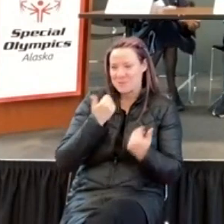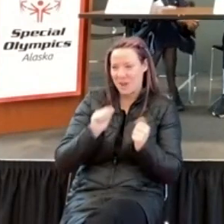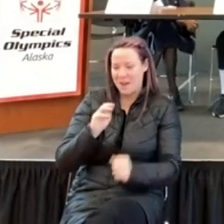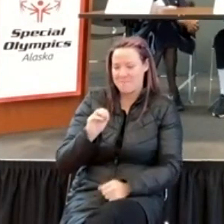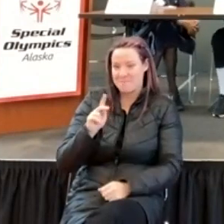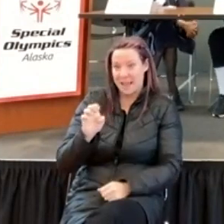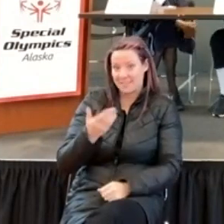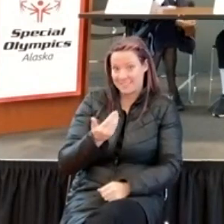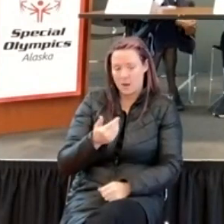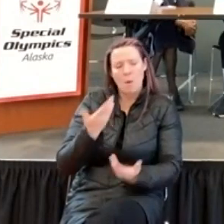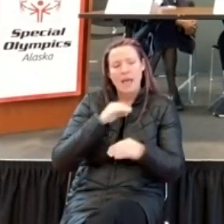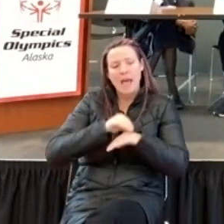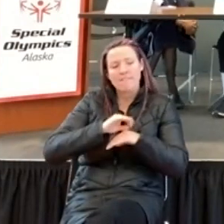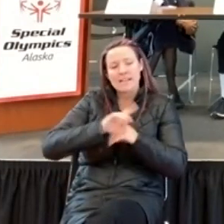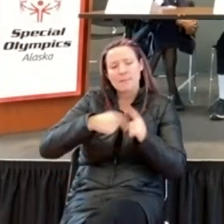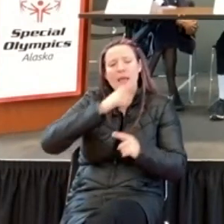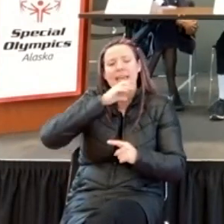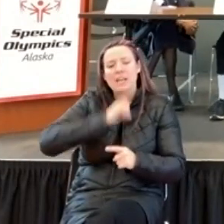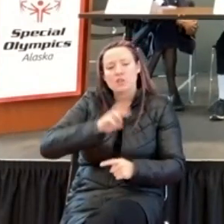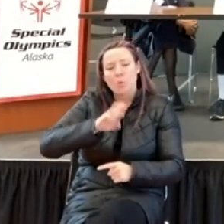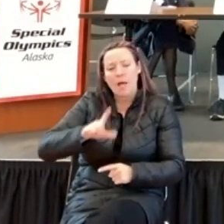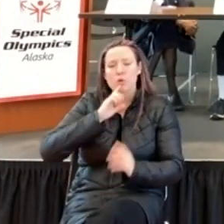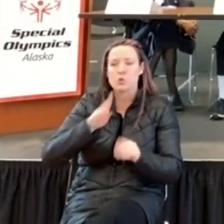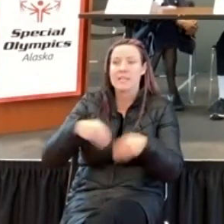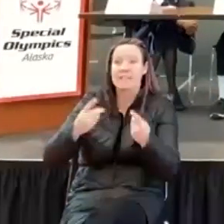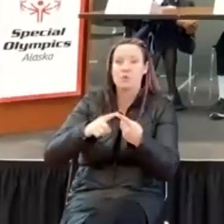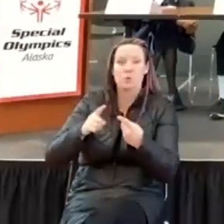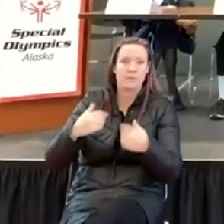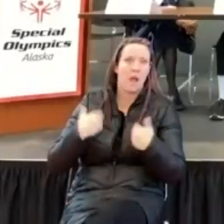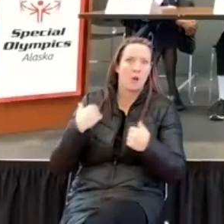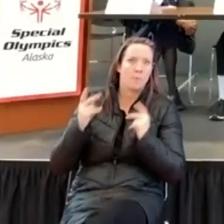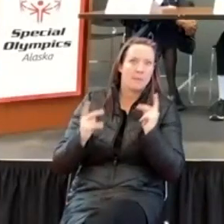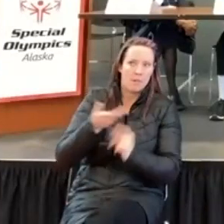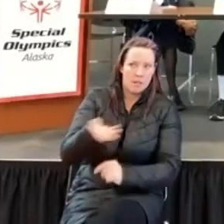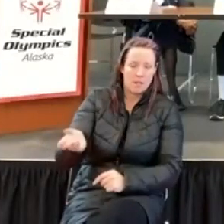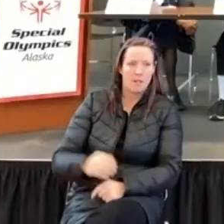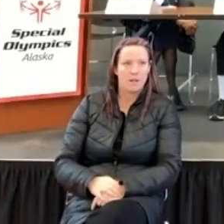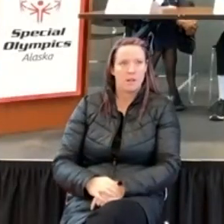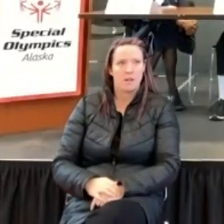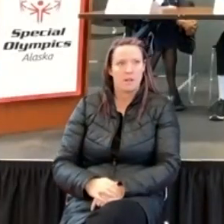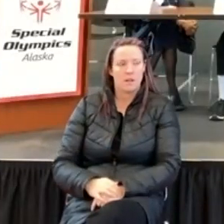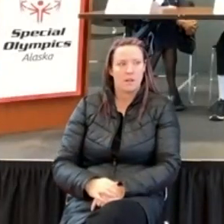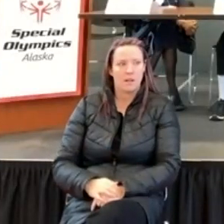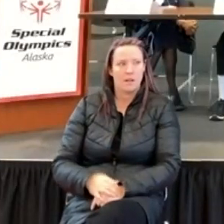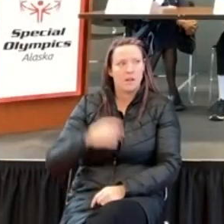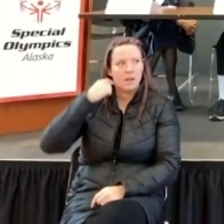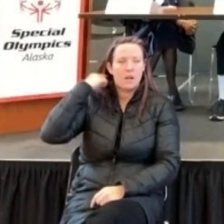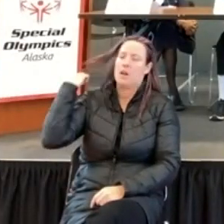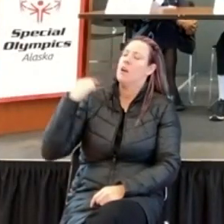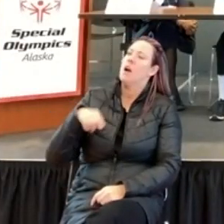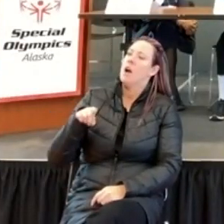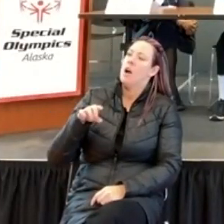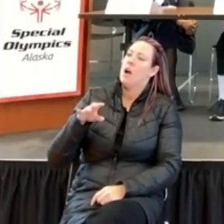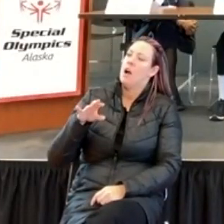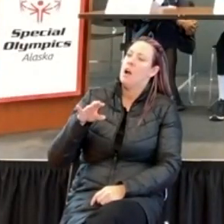Mike, what advice about aging well would you give to future generations? I like to see young people